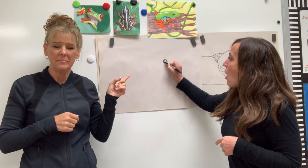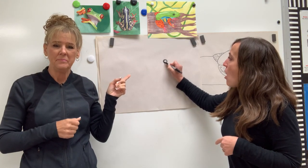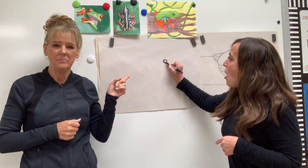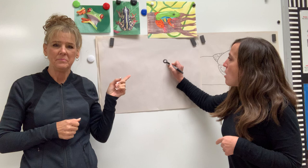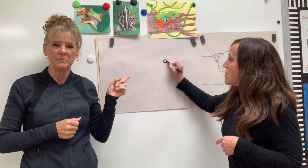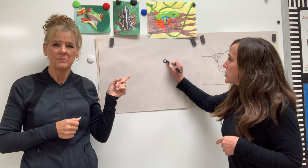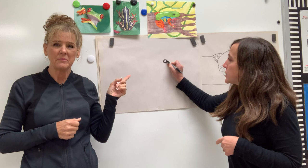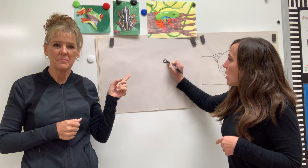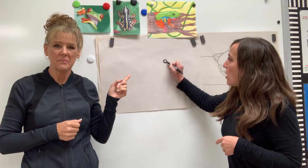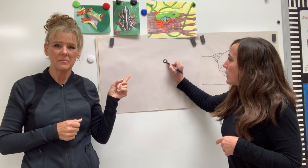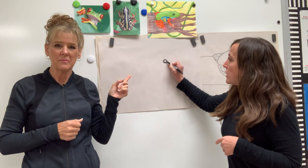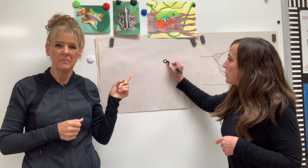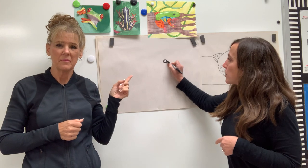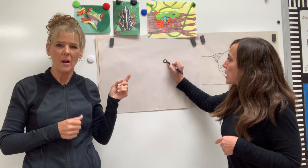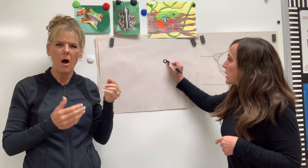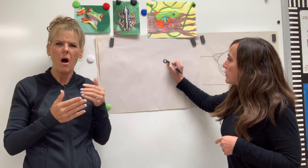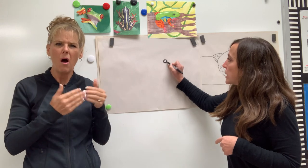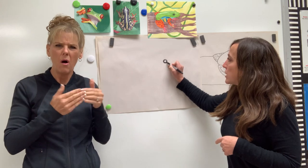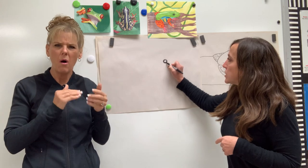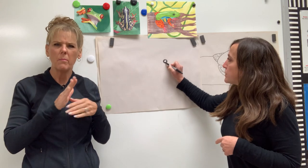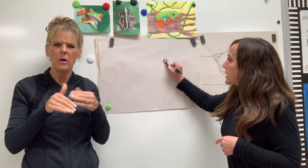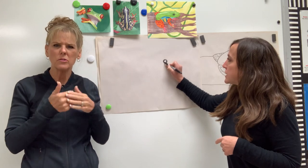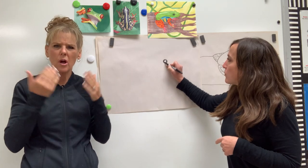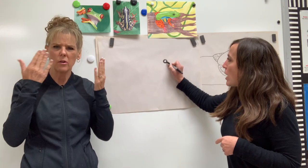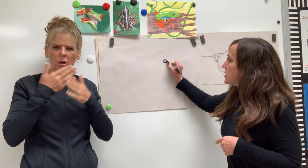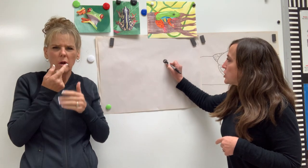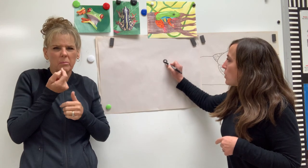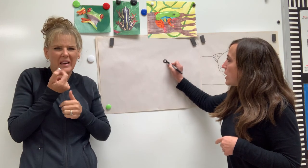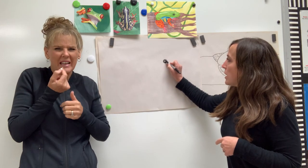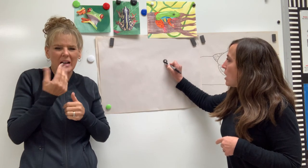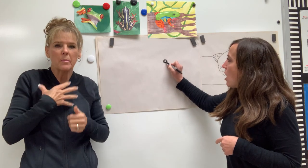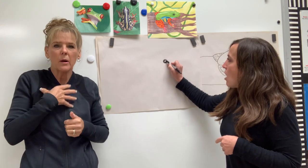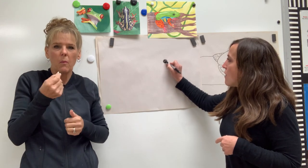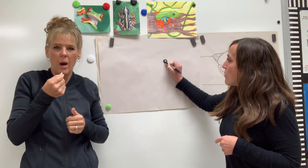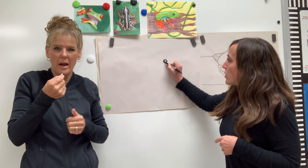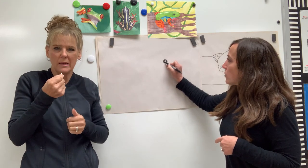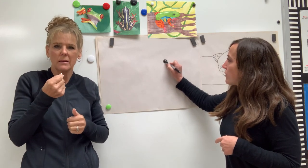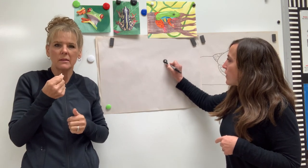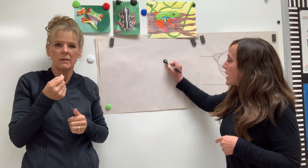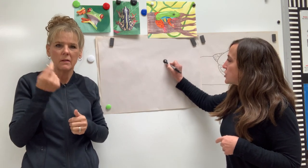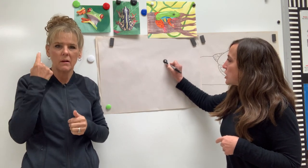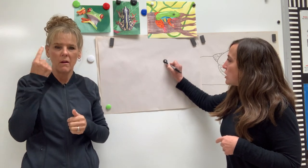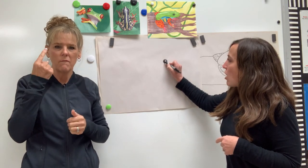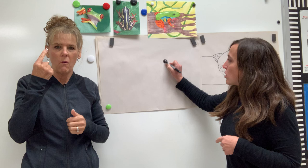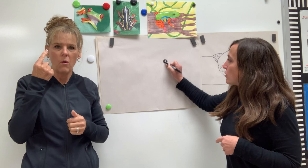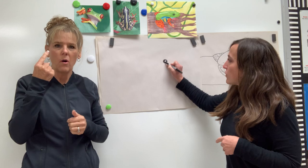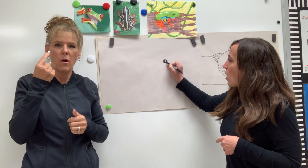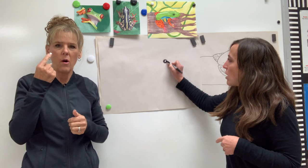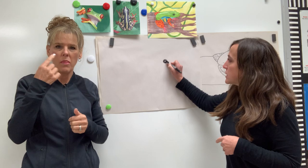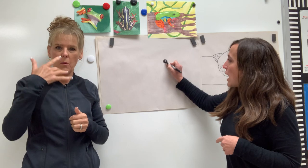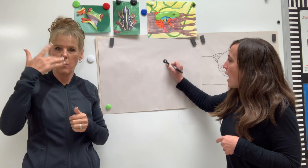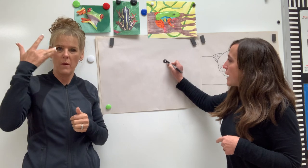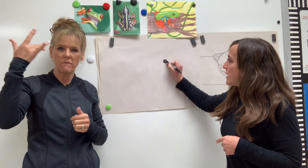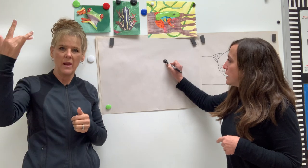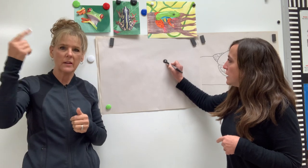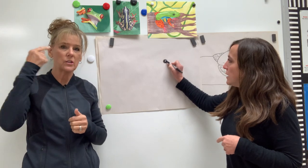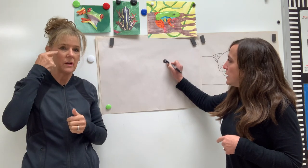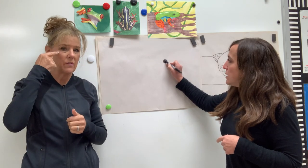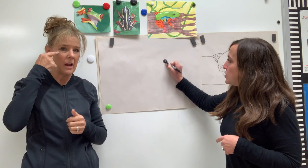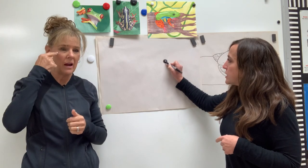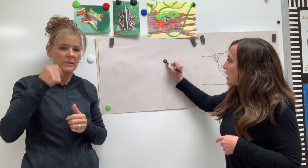in almost solid, but we're gonna leave a little space of white showing for the reflection on our frog's